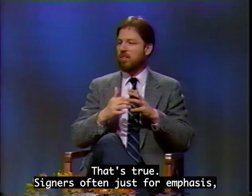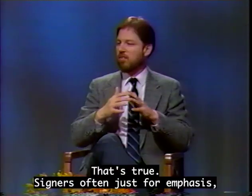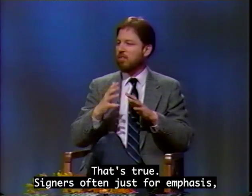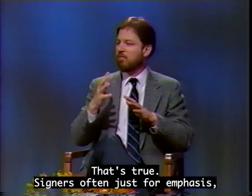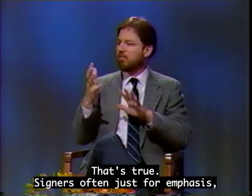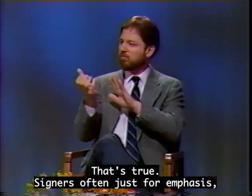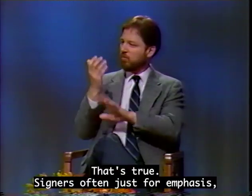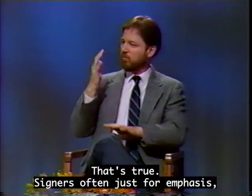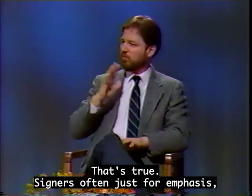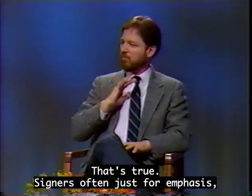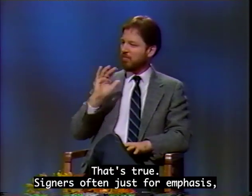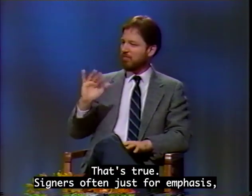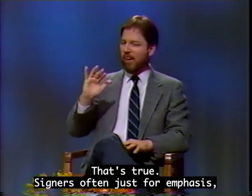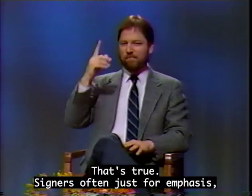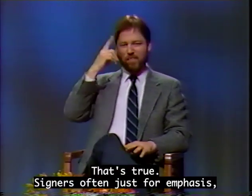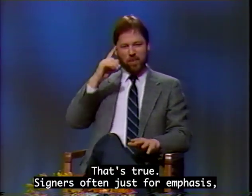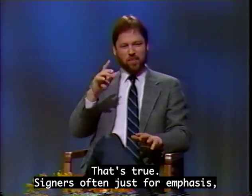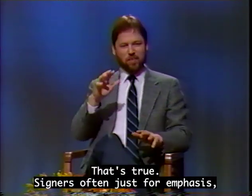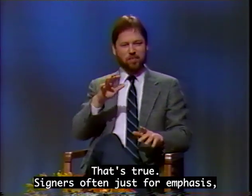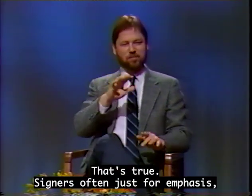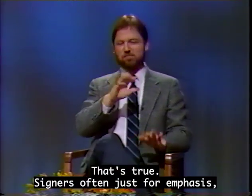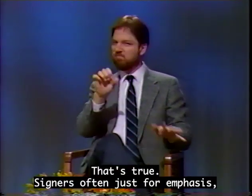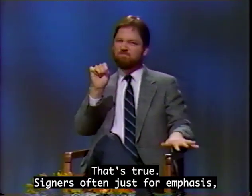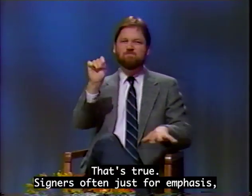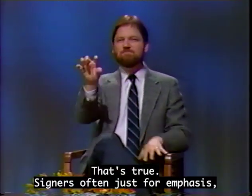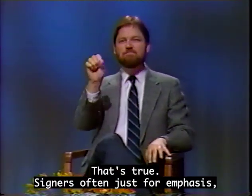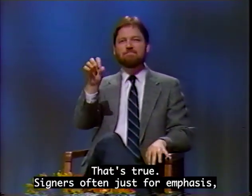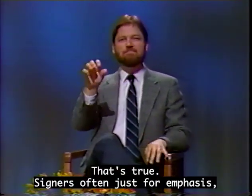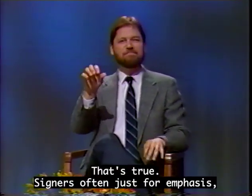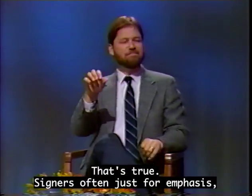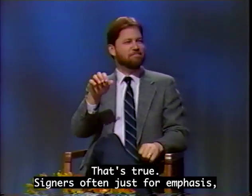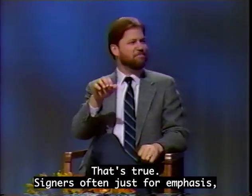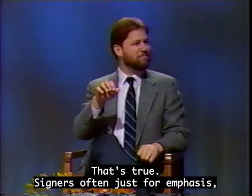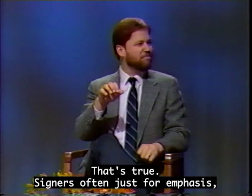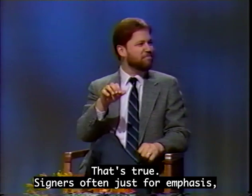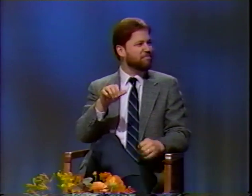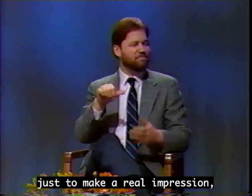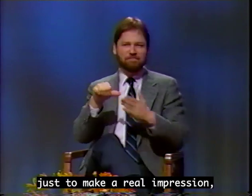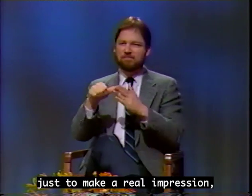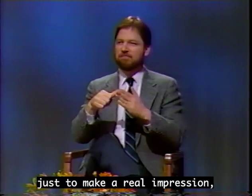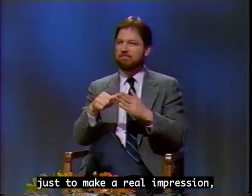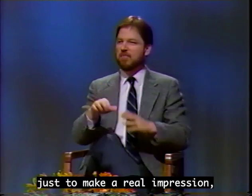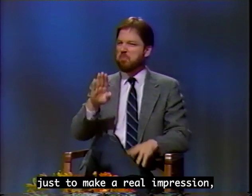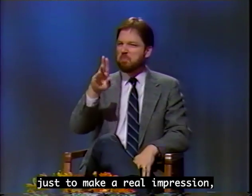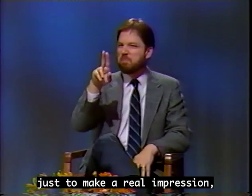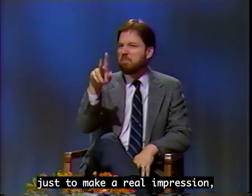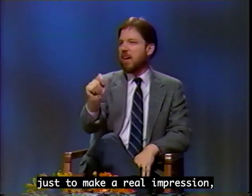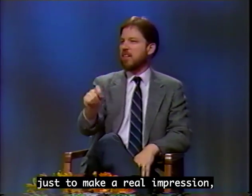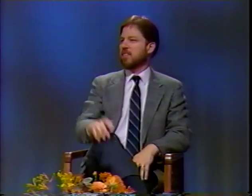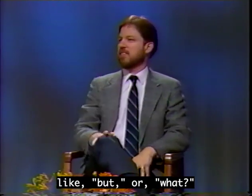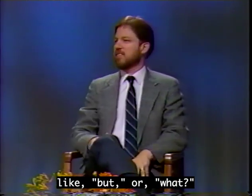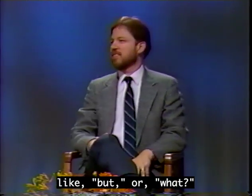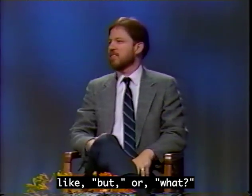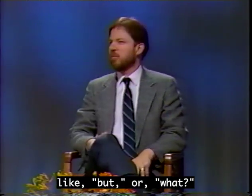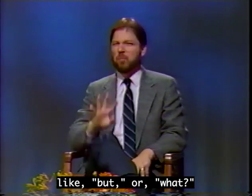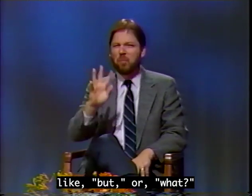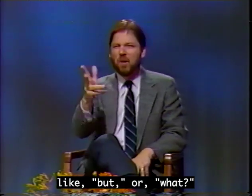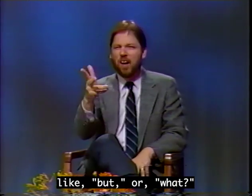That's true. Signers often just for emphasis, just to make a real impression, like but